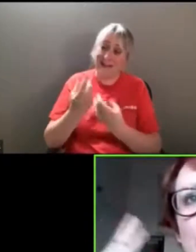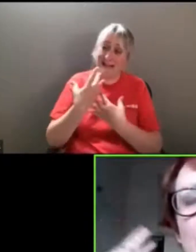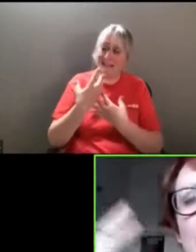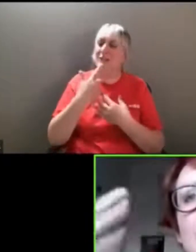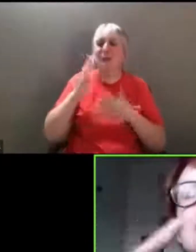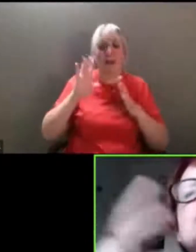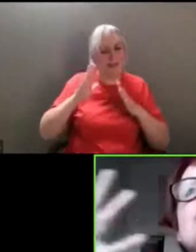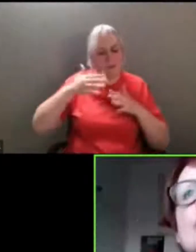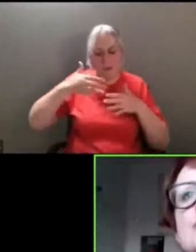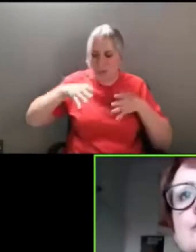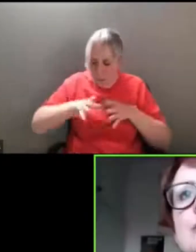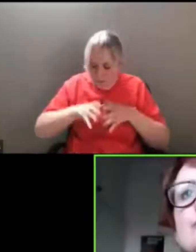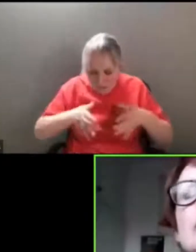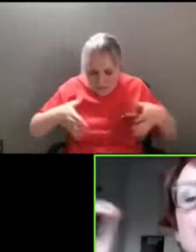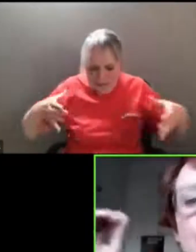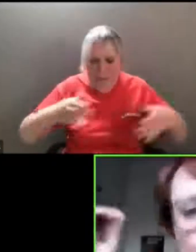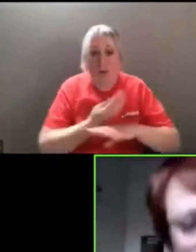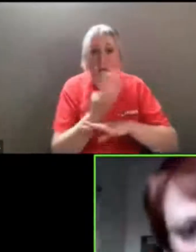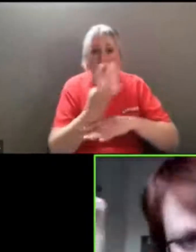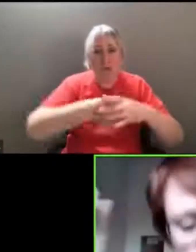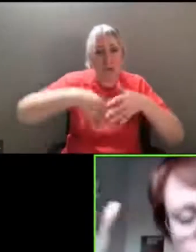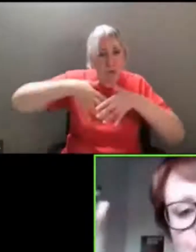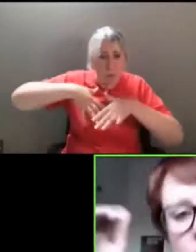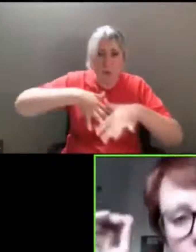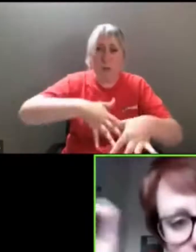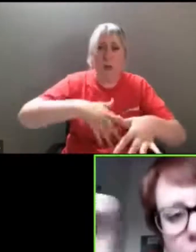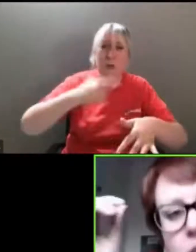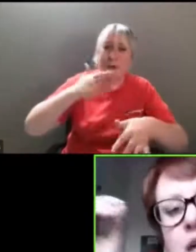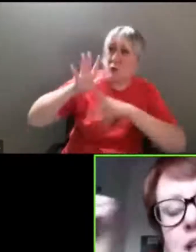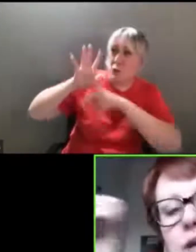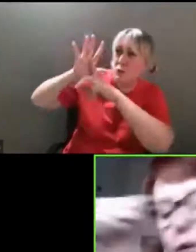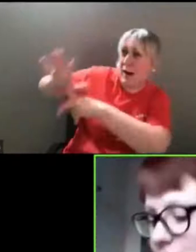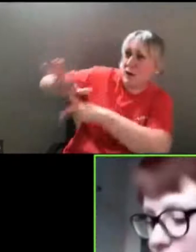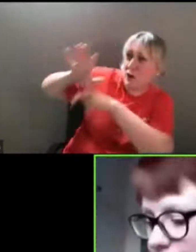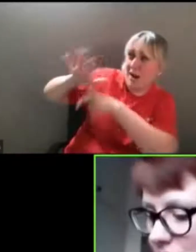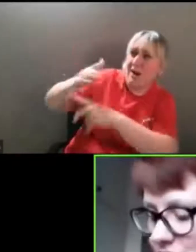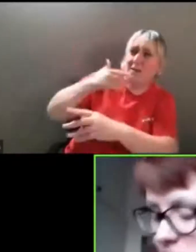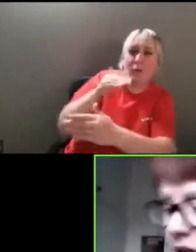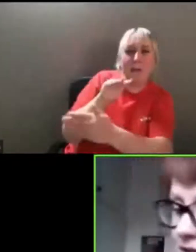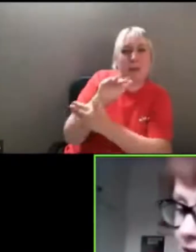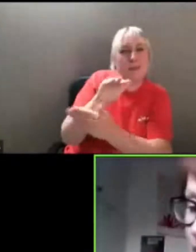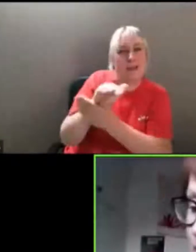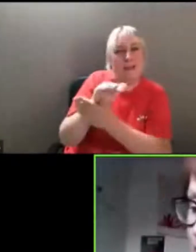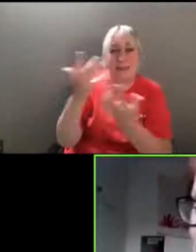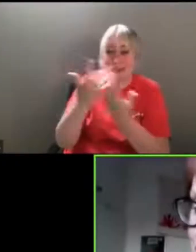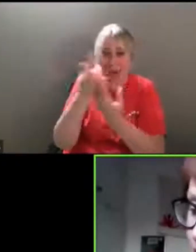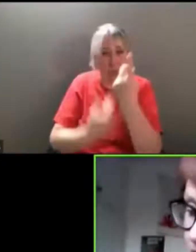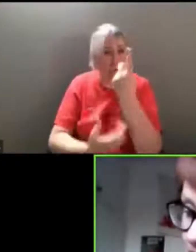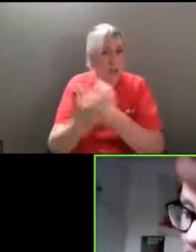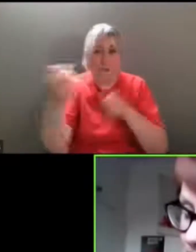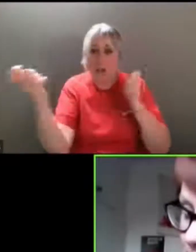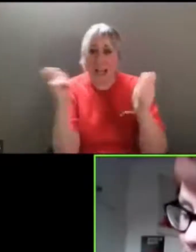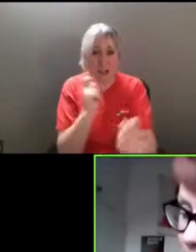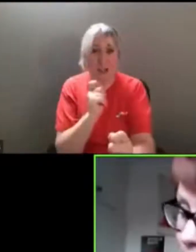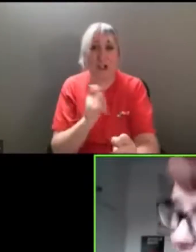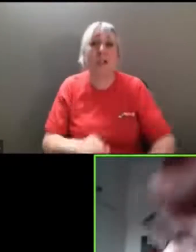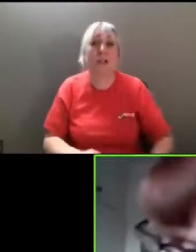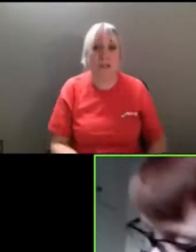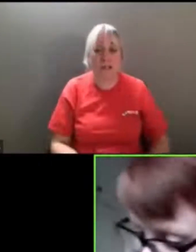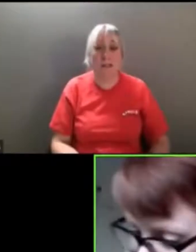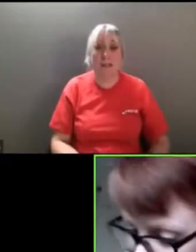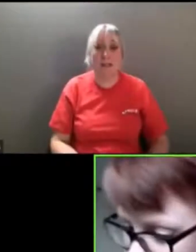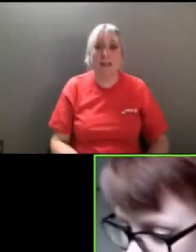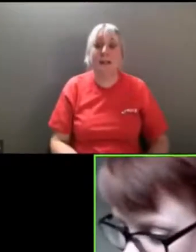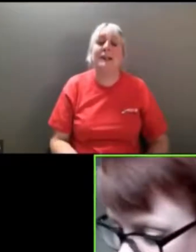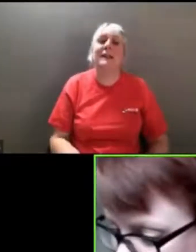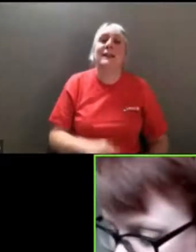you build a grassroots movement, you put pressure from outside, and that's how you achieve change. So in relation, I think, to part two of